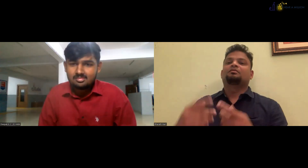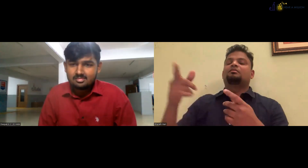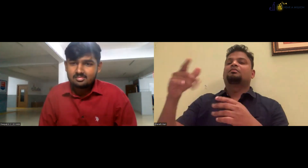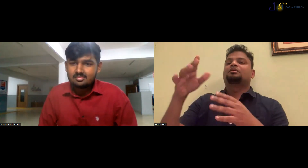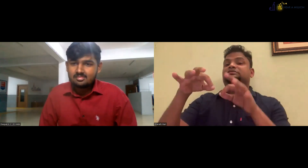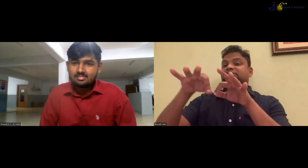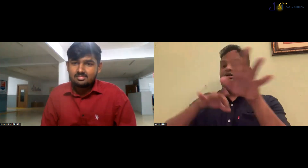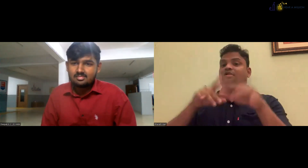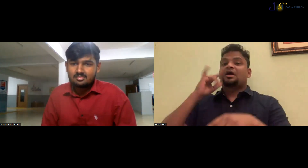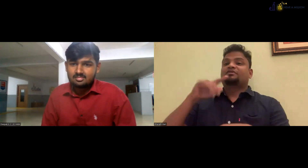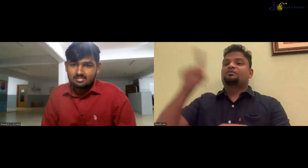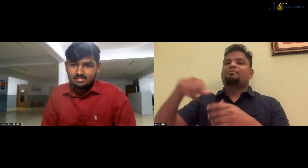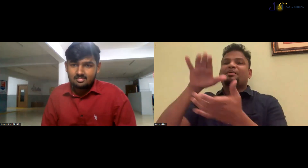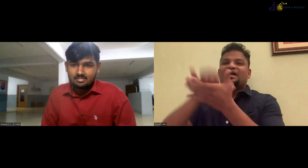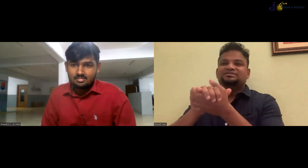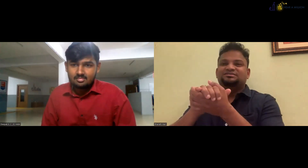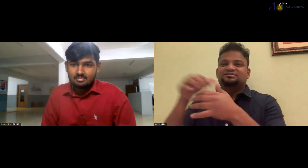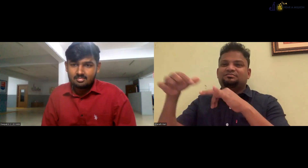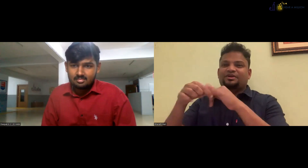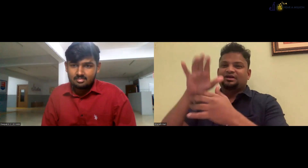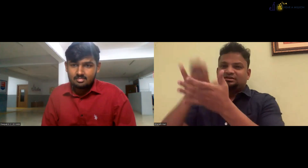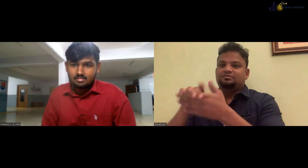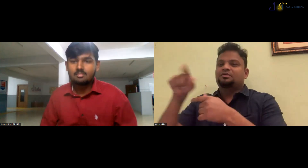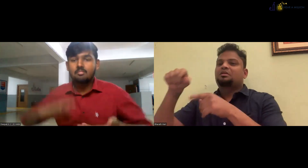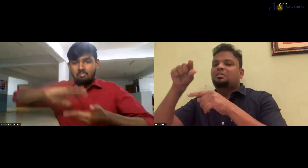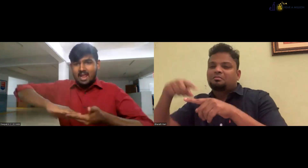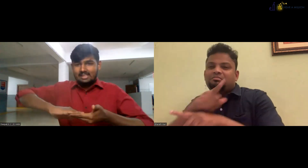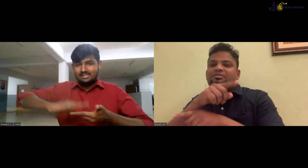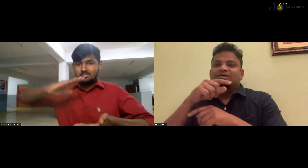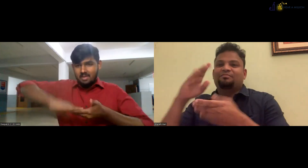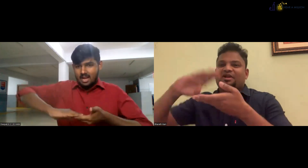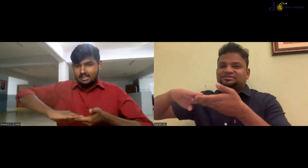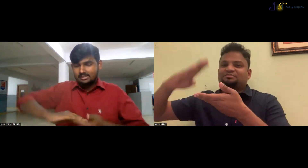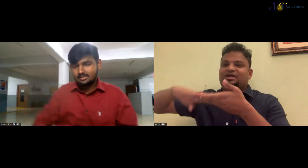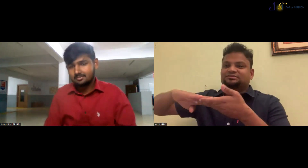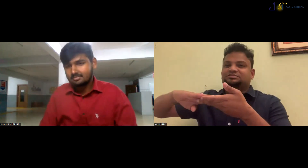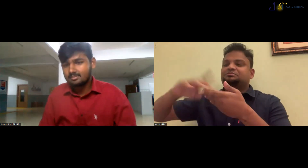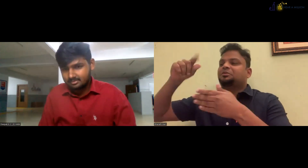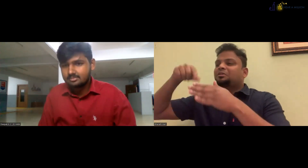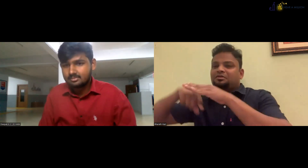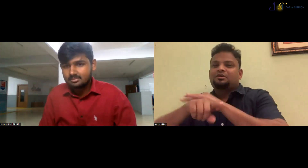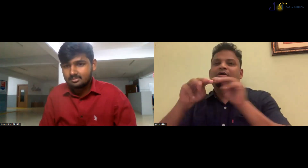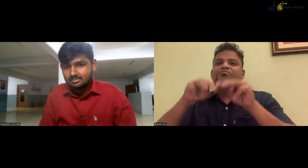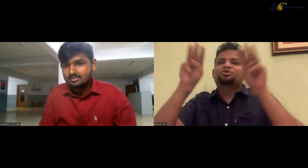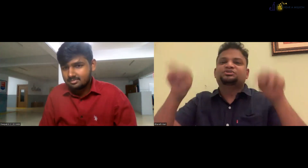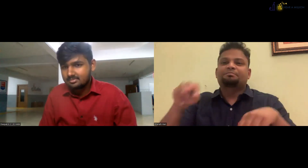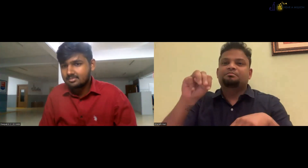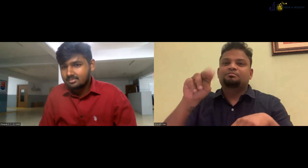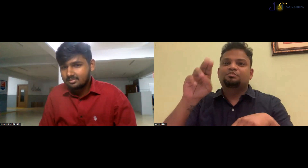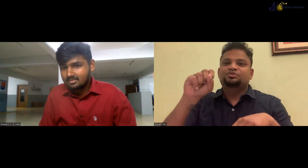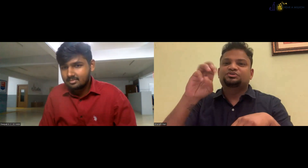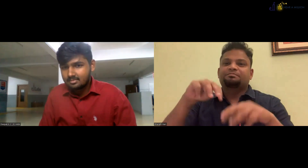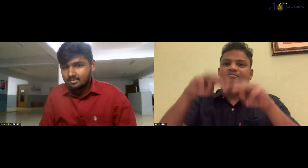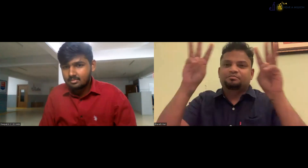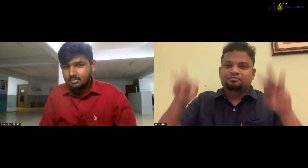any other places? Which kind of places you like to visit a lot? So I went to a marriage of my